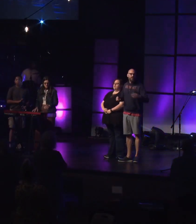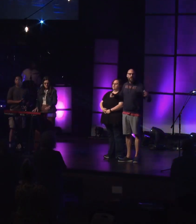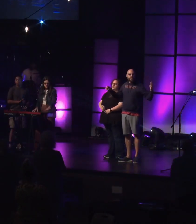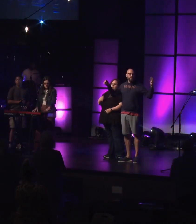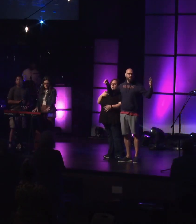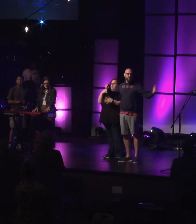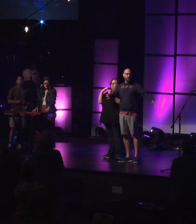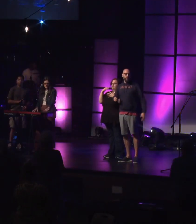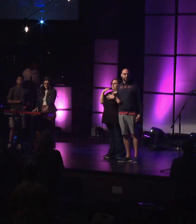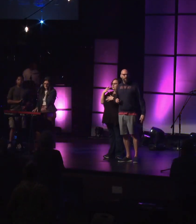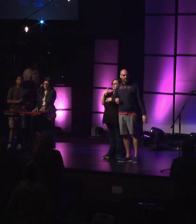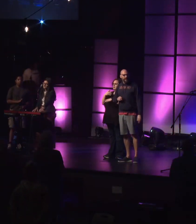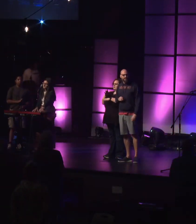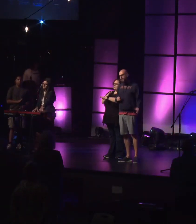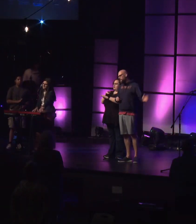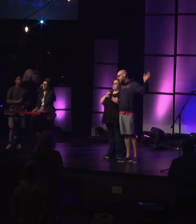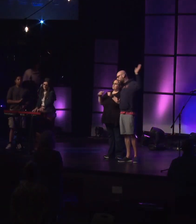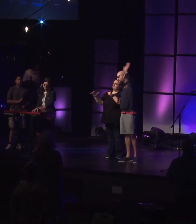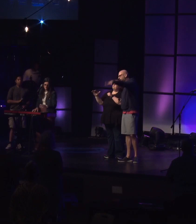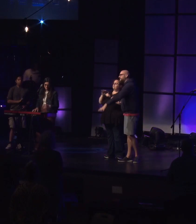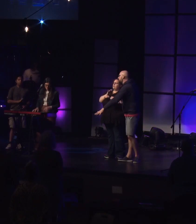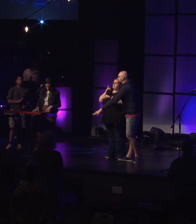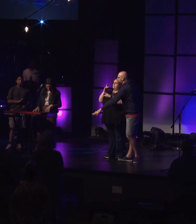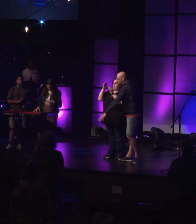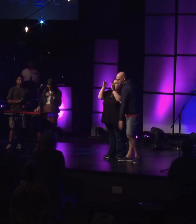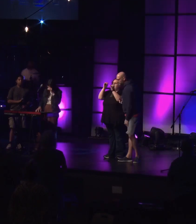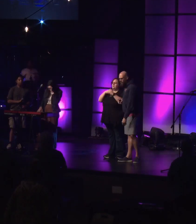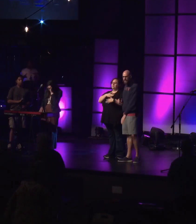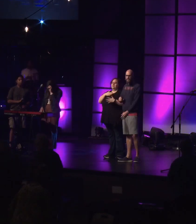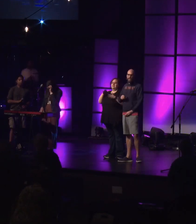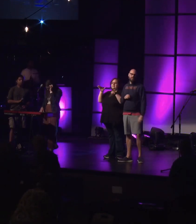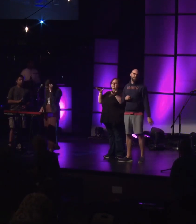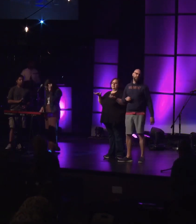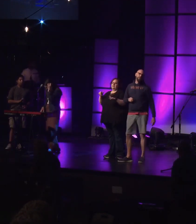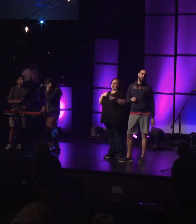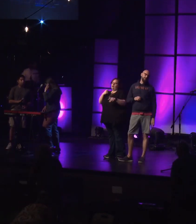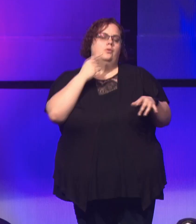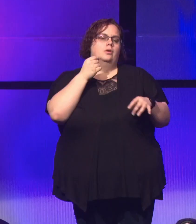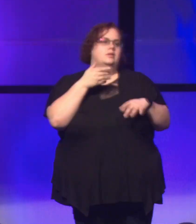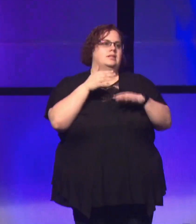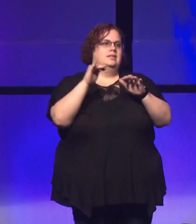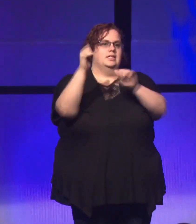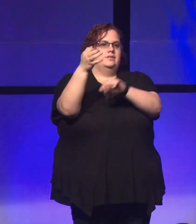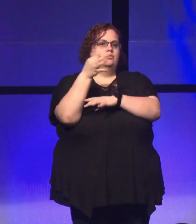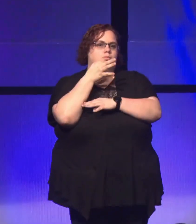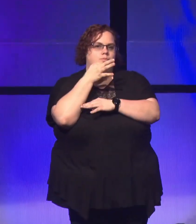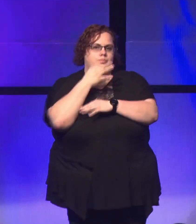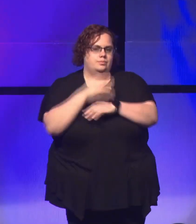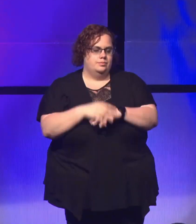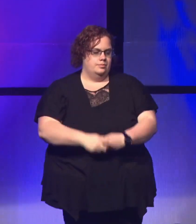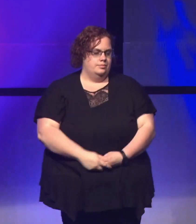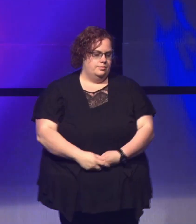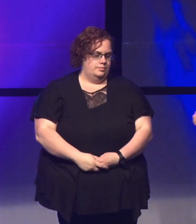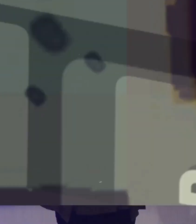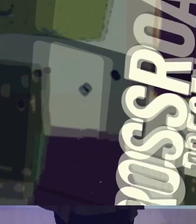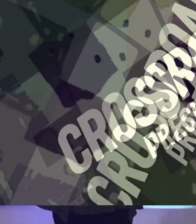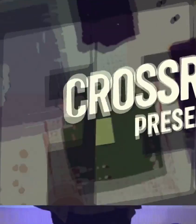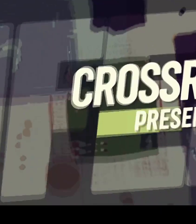What a song that's filled with hope for our lives. Hey, do me a favor, go ahead, have a seat. We're gonna get you out of here in just a few moments.